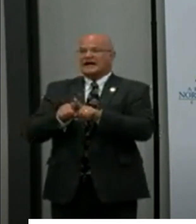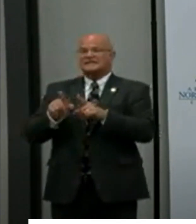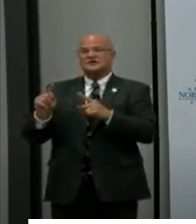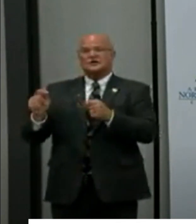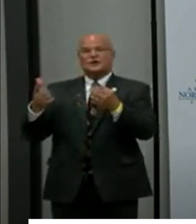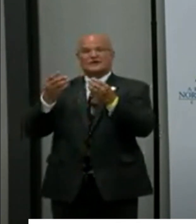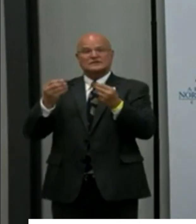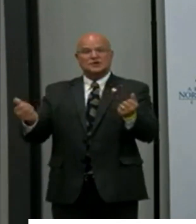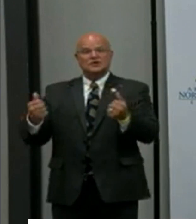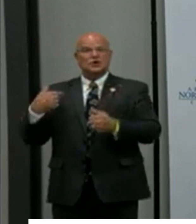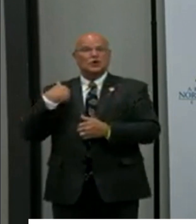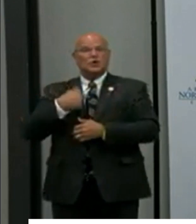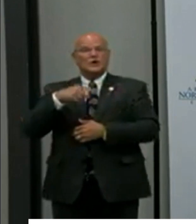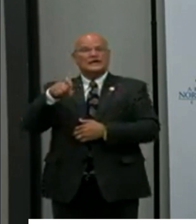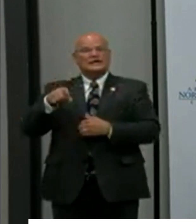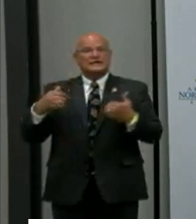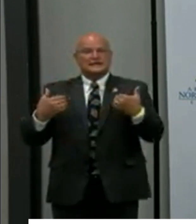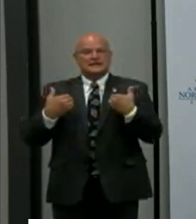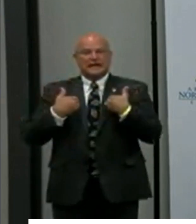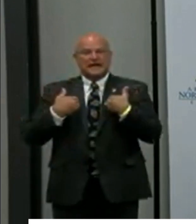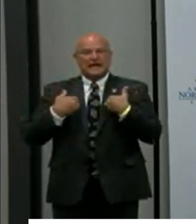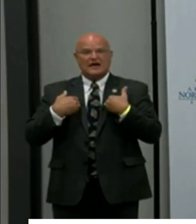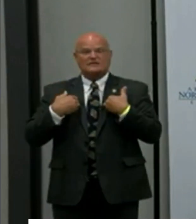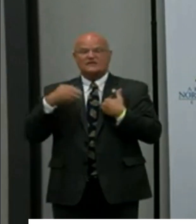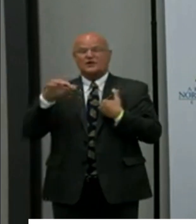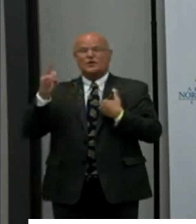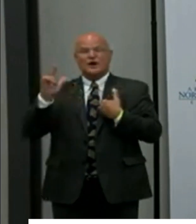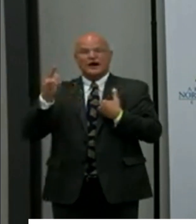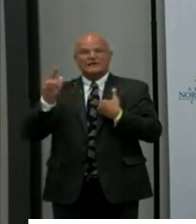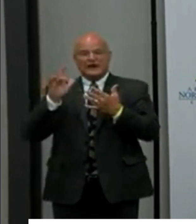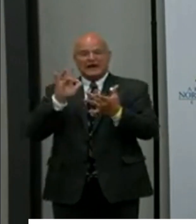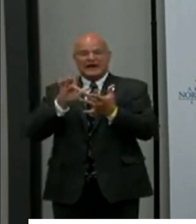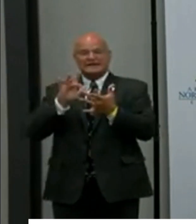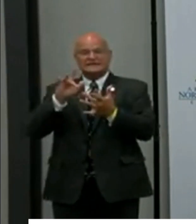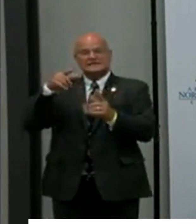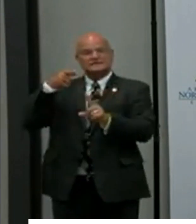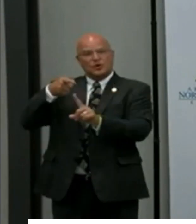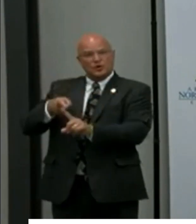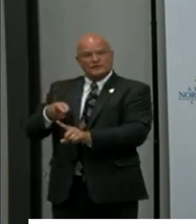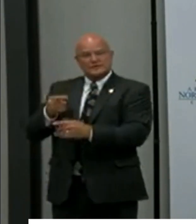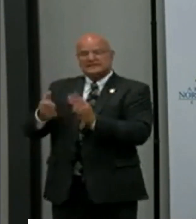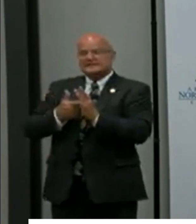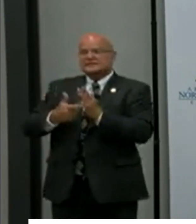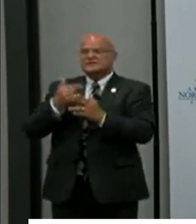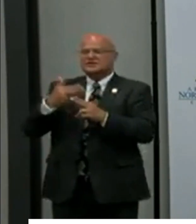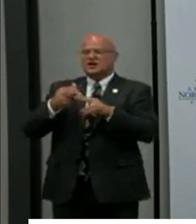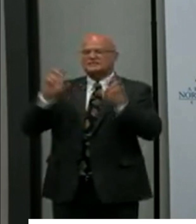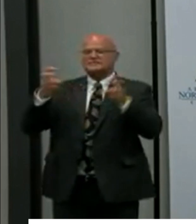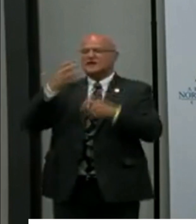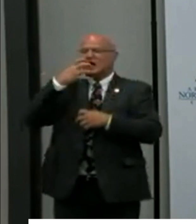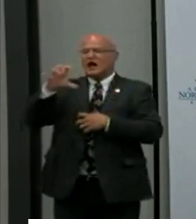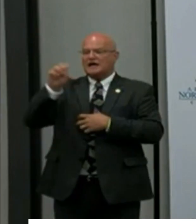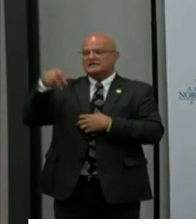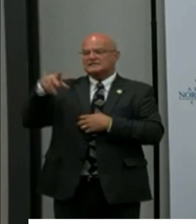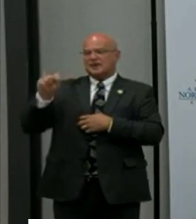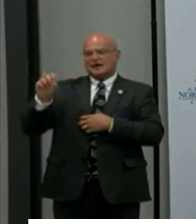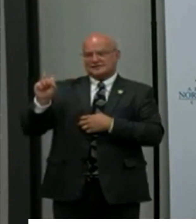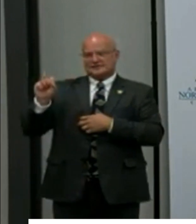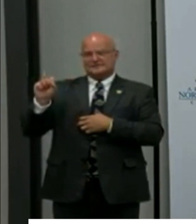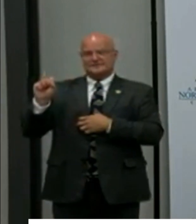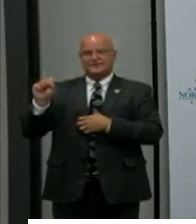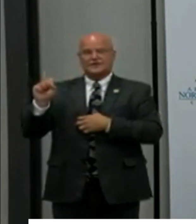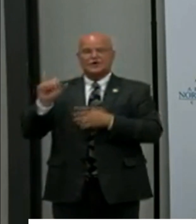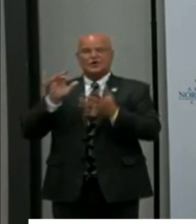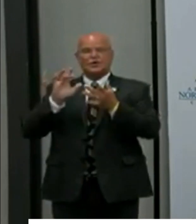quick solution, we needed to have Wi-Fi access points, sometimes they're called hotspots, Wi-Fi